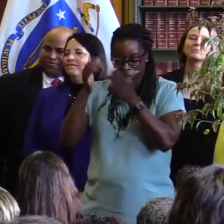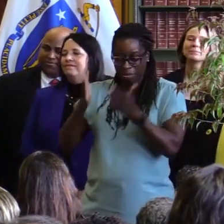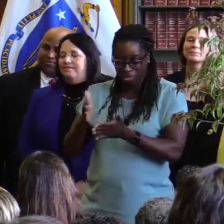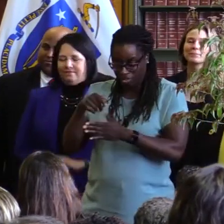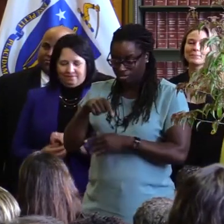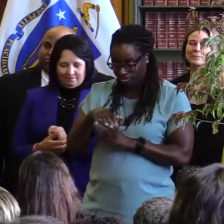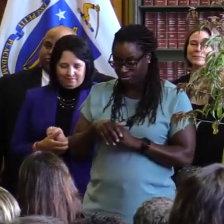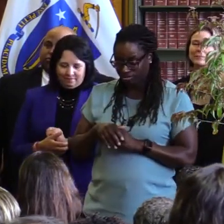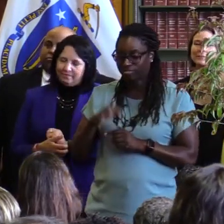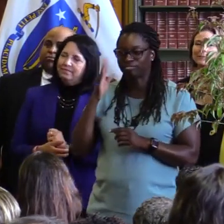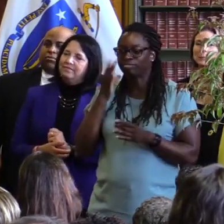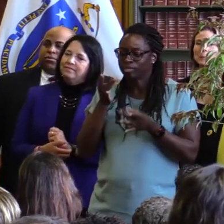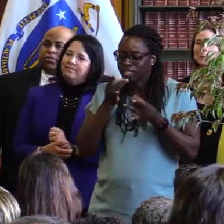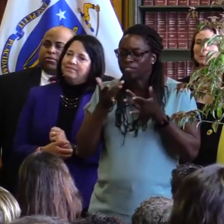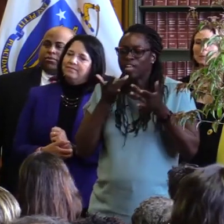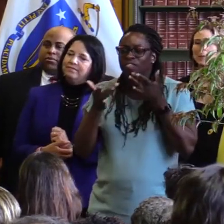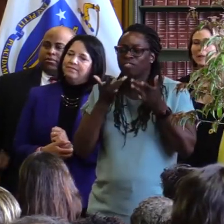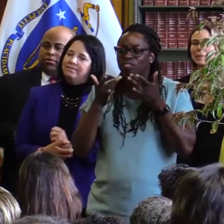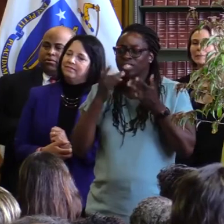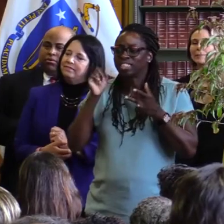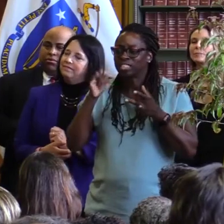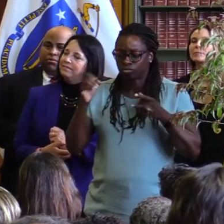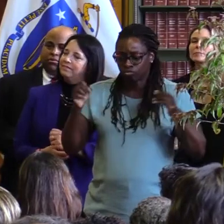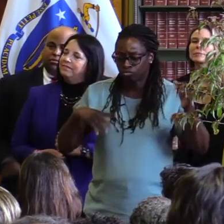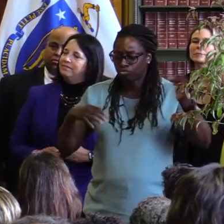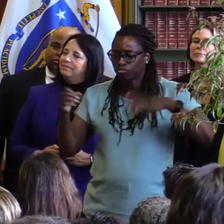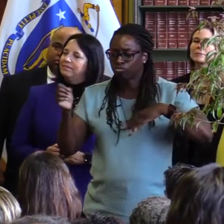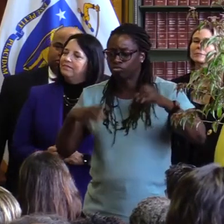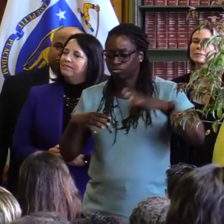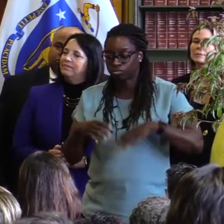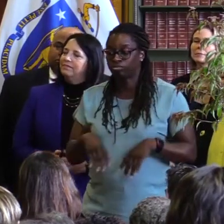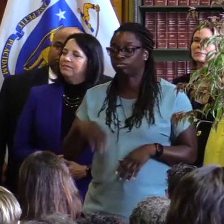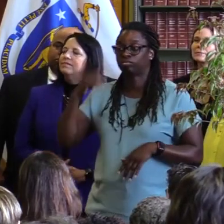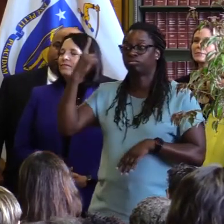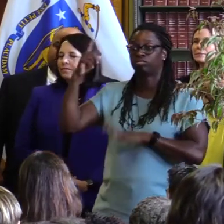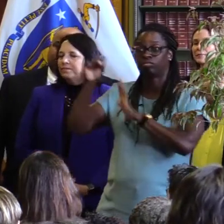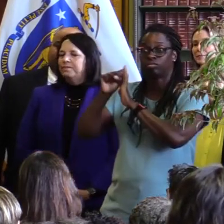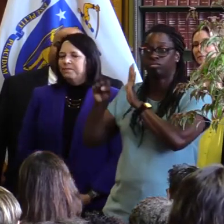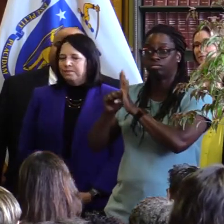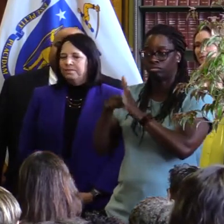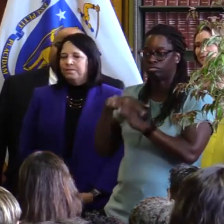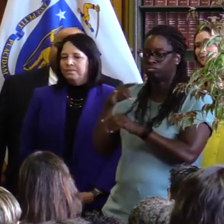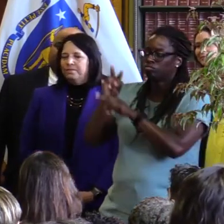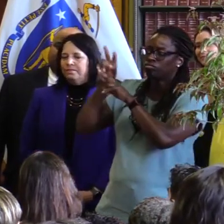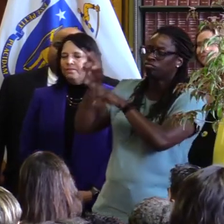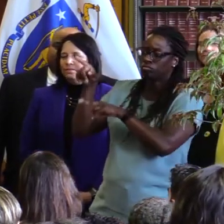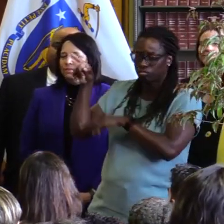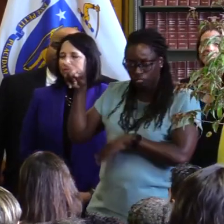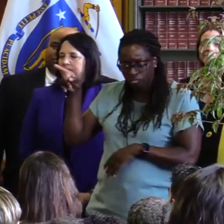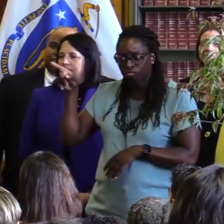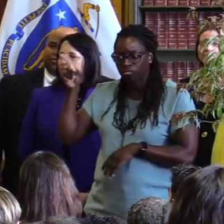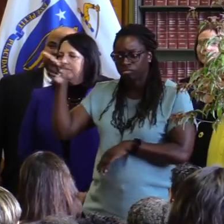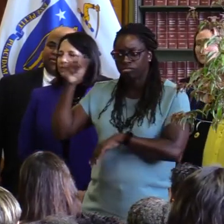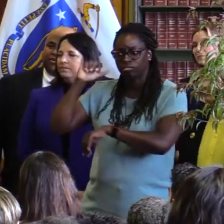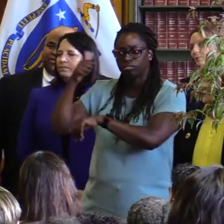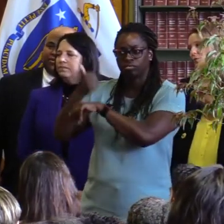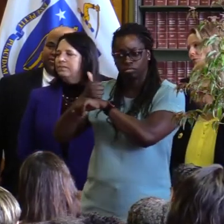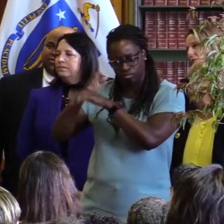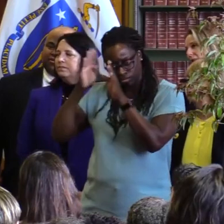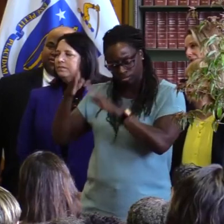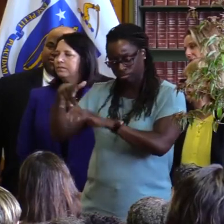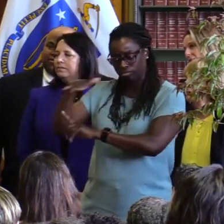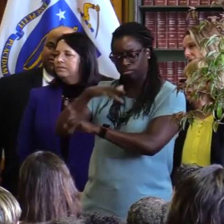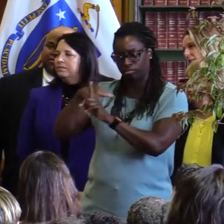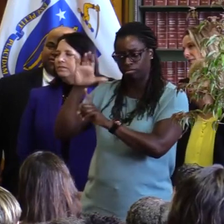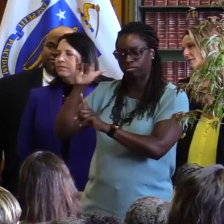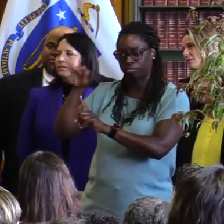up a climate bank, not as innovative or as targeted as what we're looking to do here, but it was a climate bank nonetheless. They were able